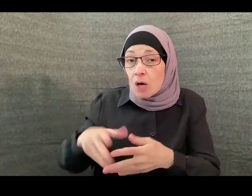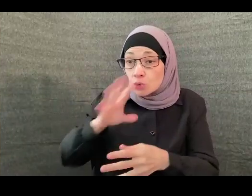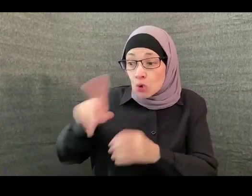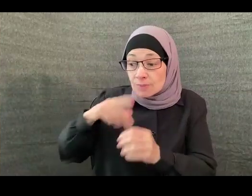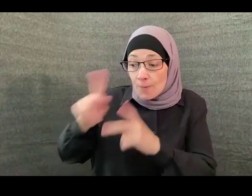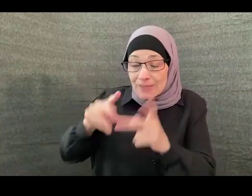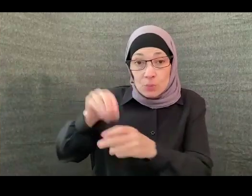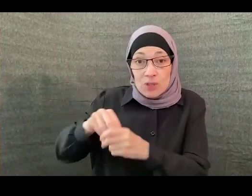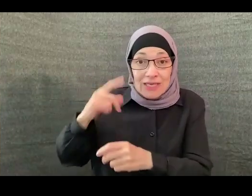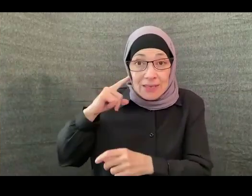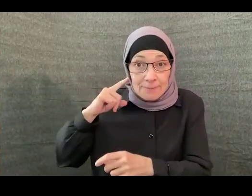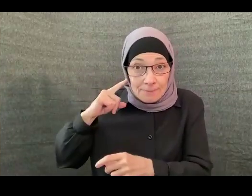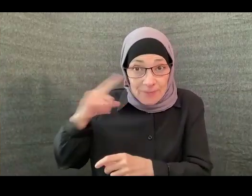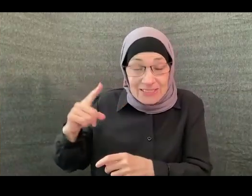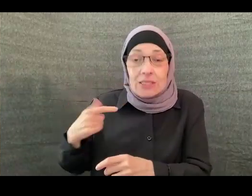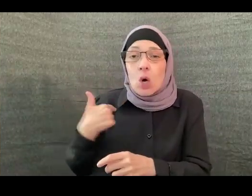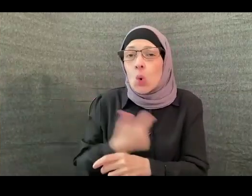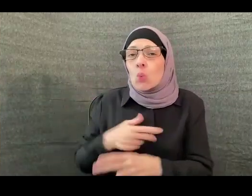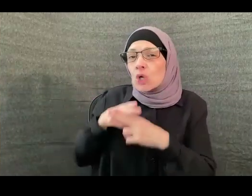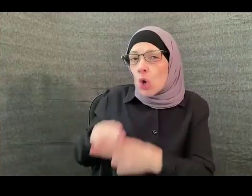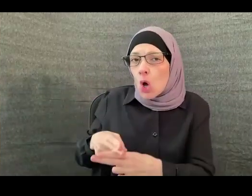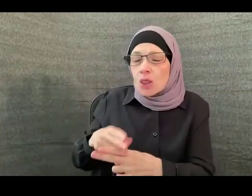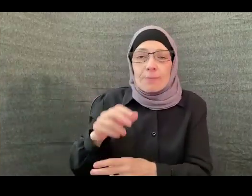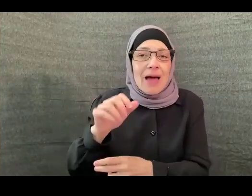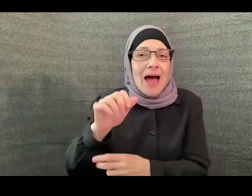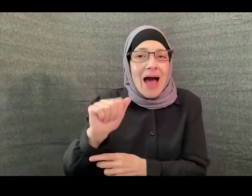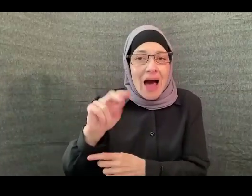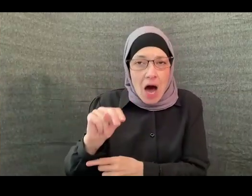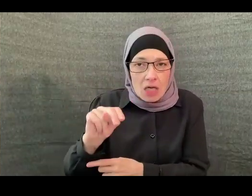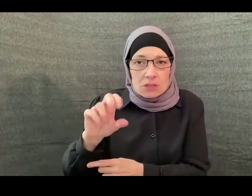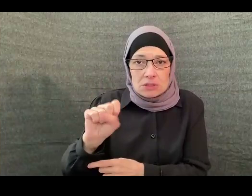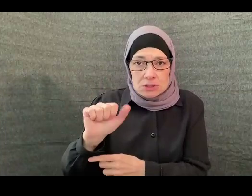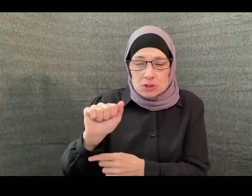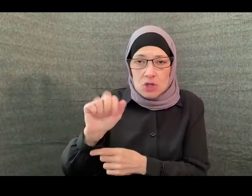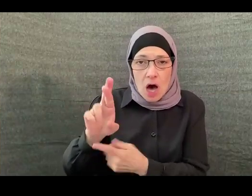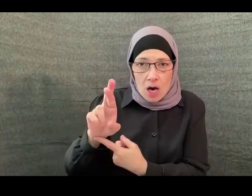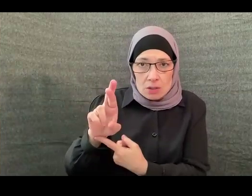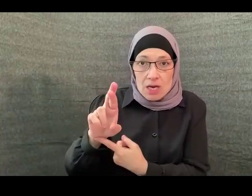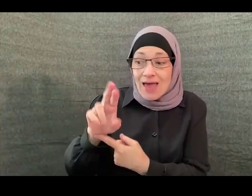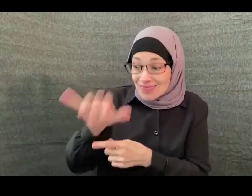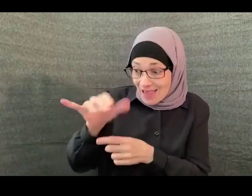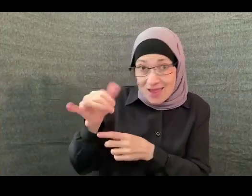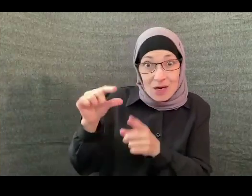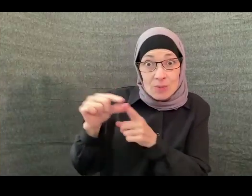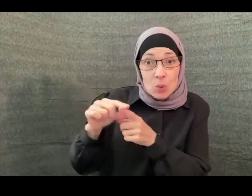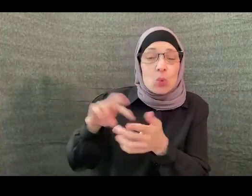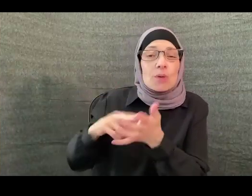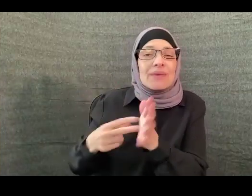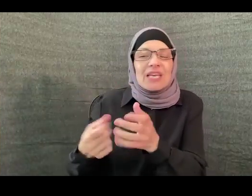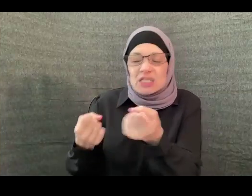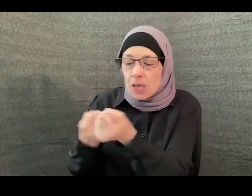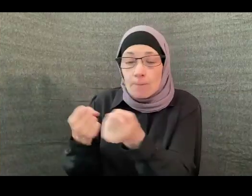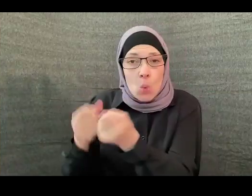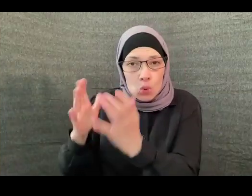it is referring to the group that we call Ansar, the supporters. They are